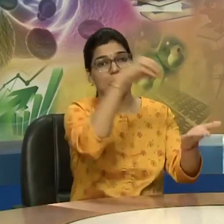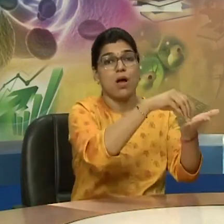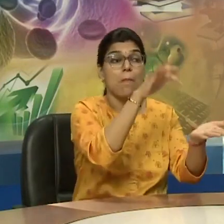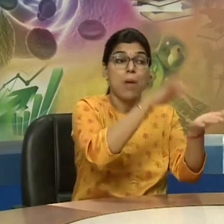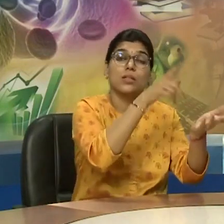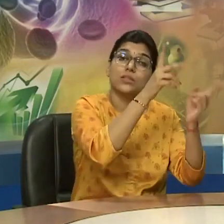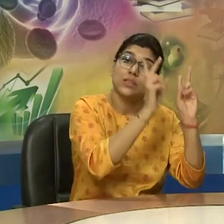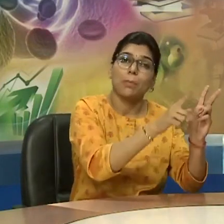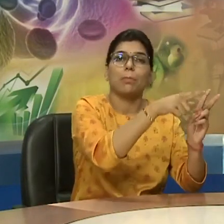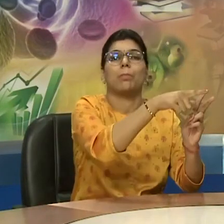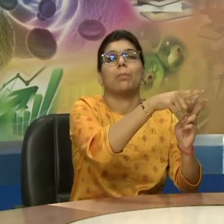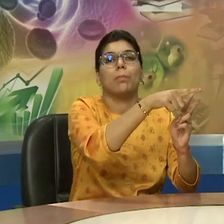ones.